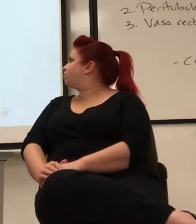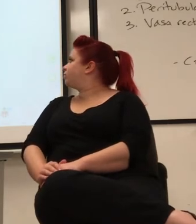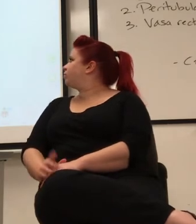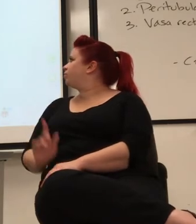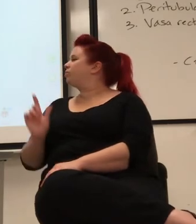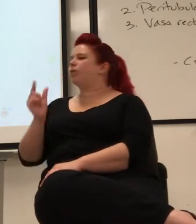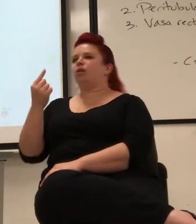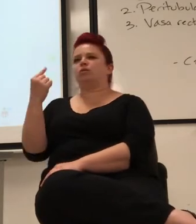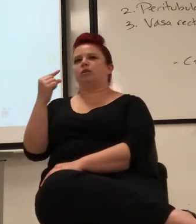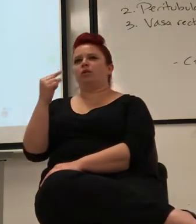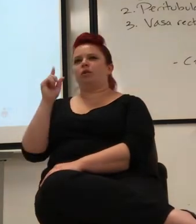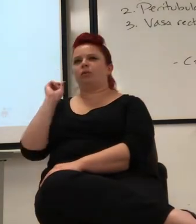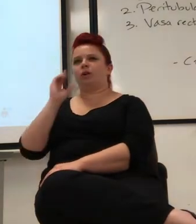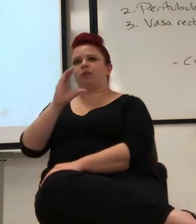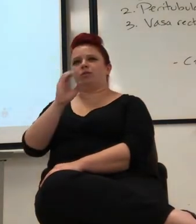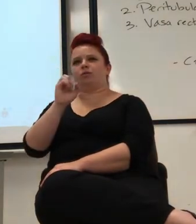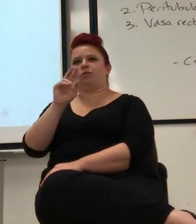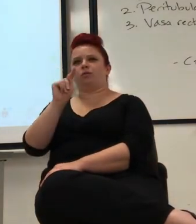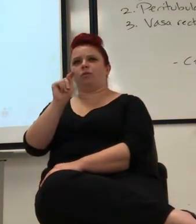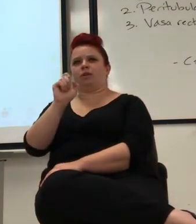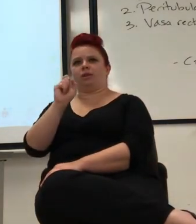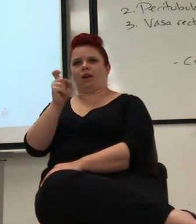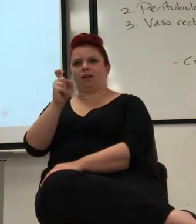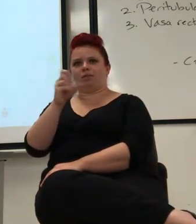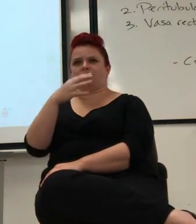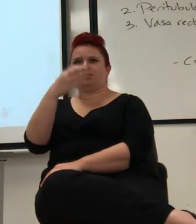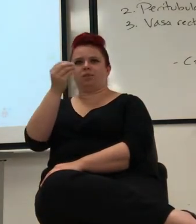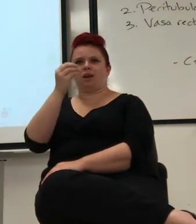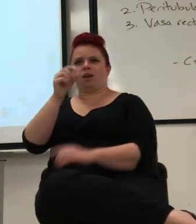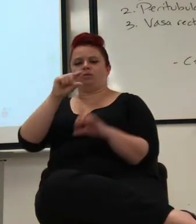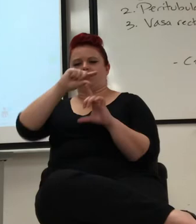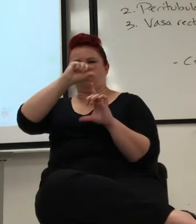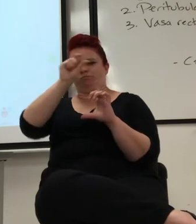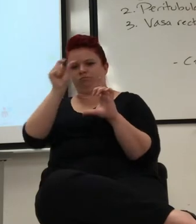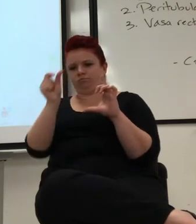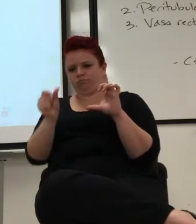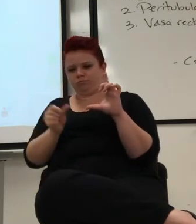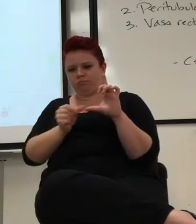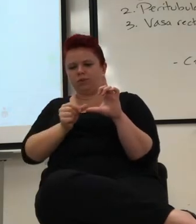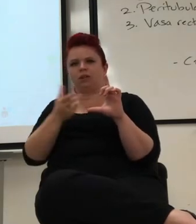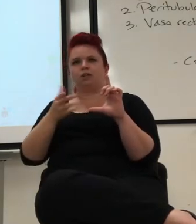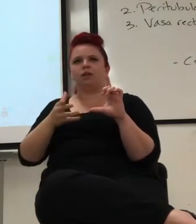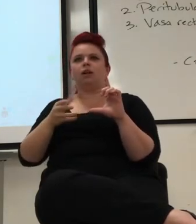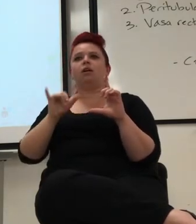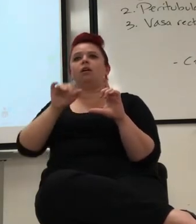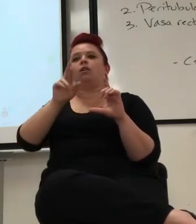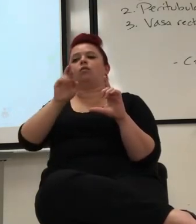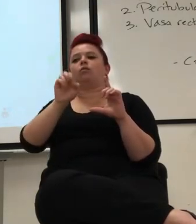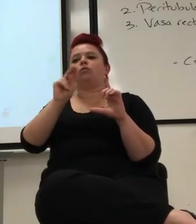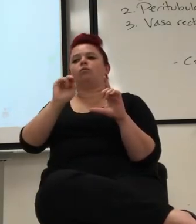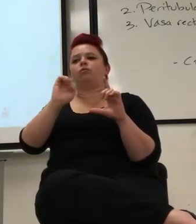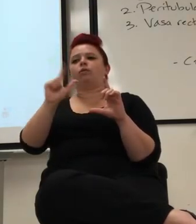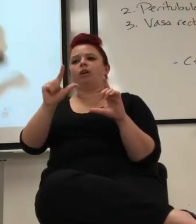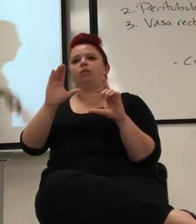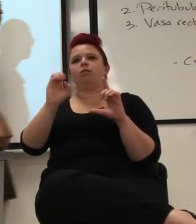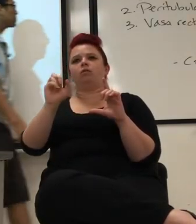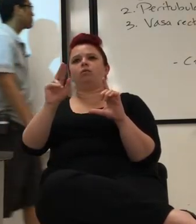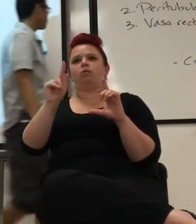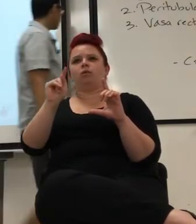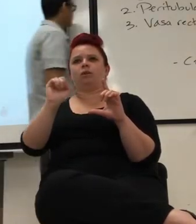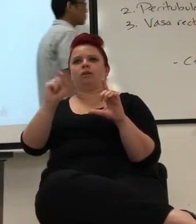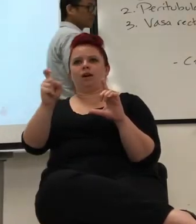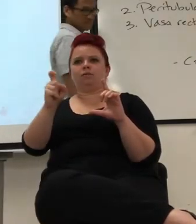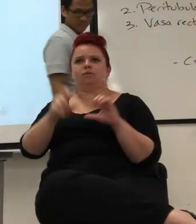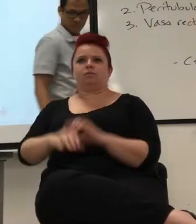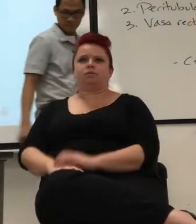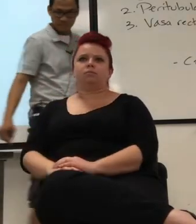so see how it highlights like just the outer green edge, or this up here? That would be renal cortex.